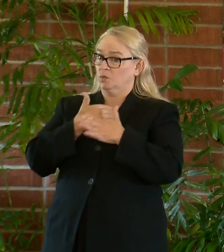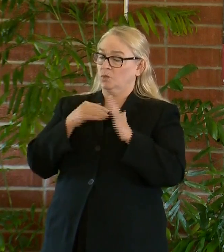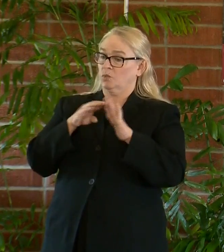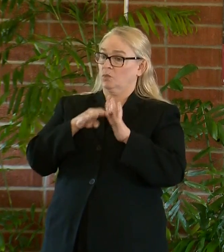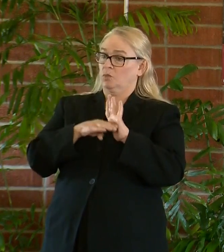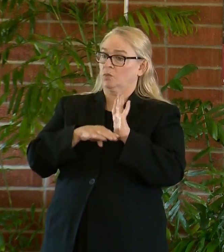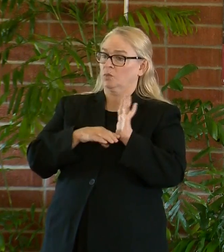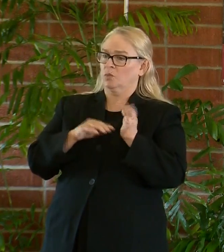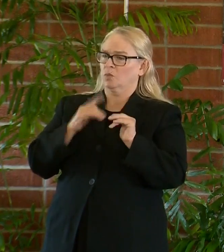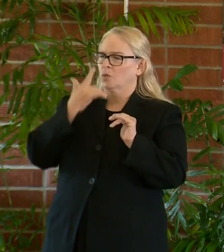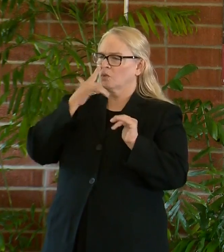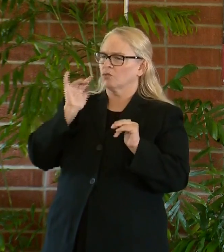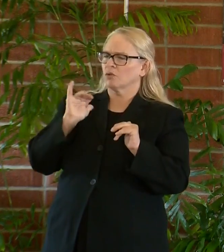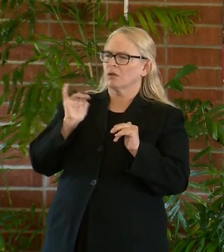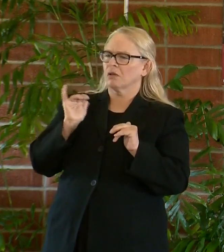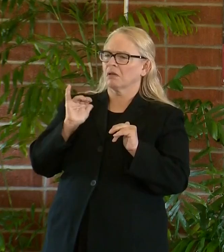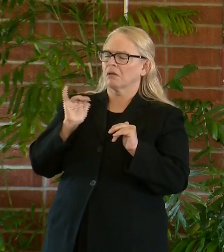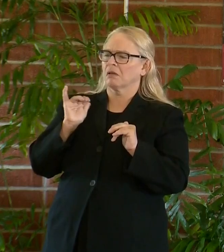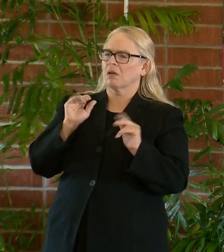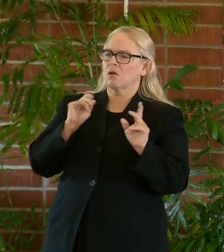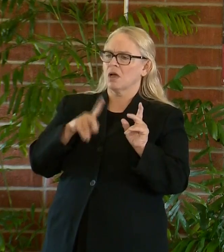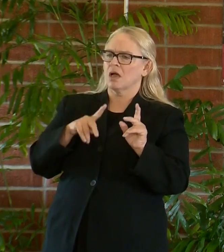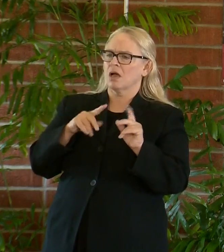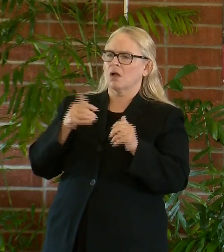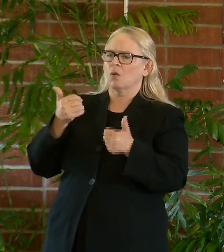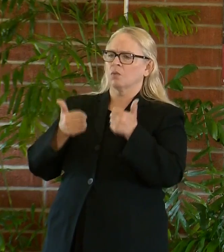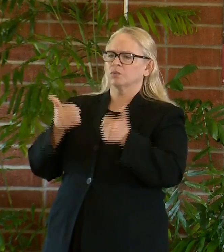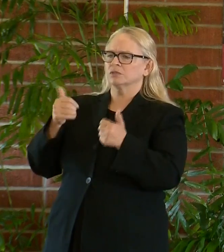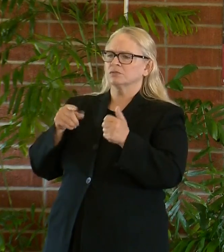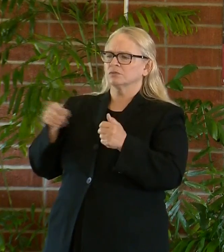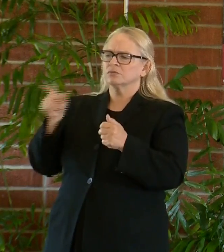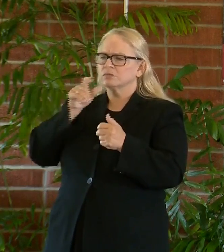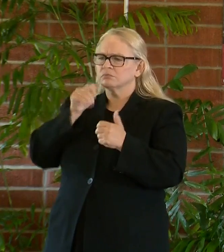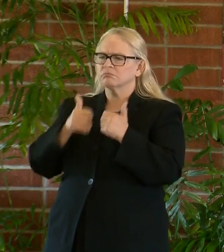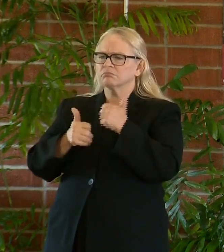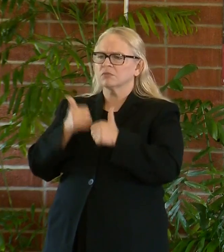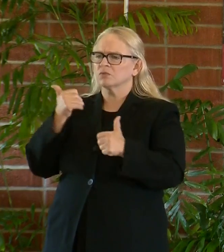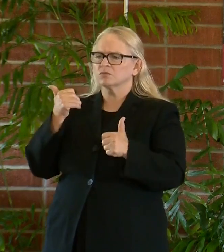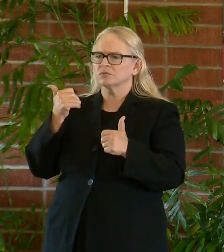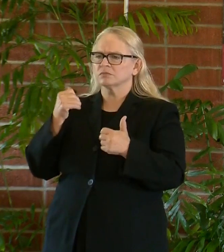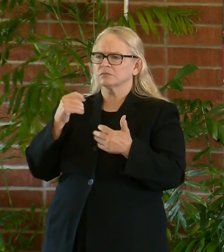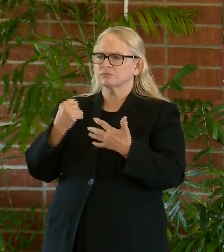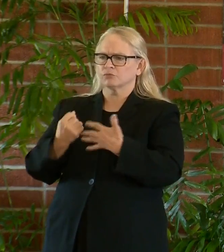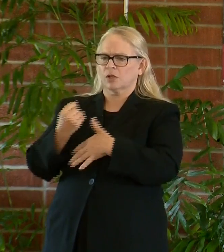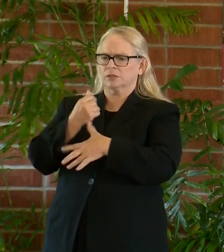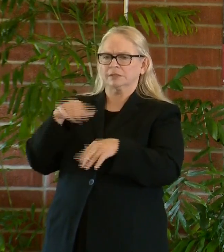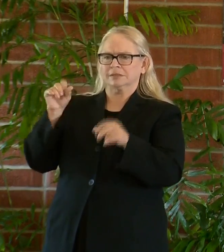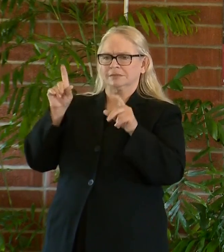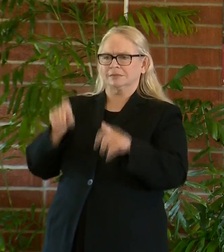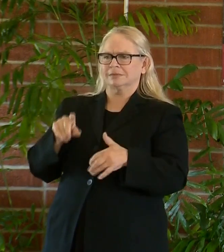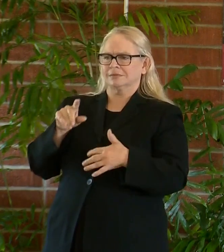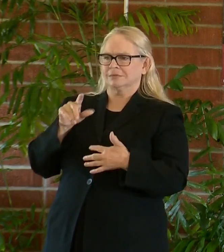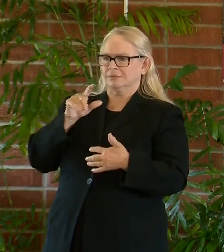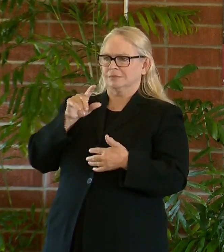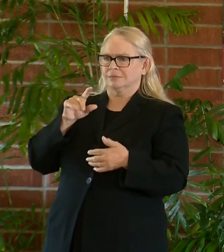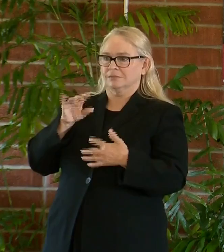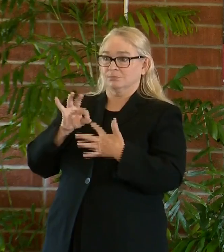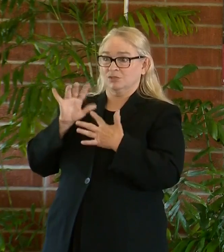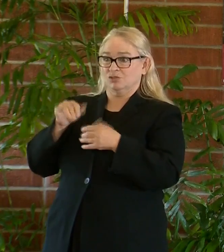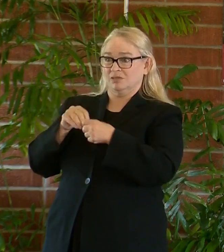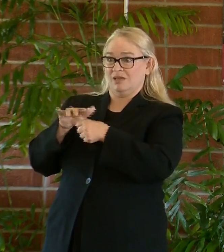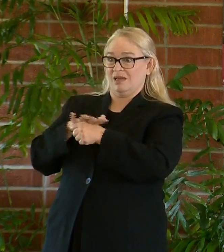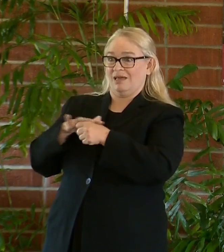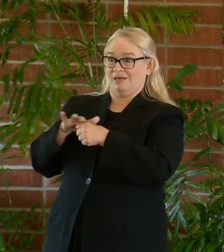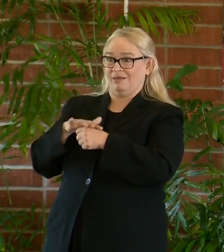is getting tested, or allowed us to better understand and contain outbreaks, and if not, why not? And also, can you